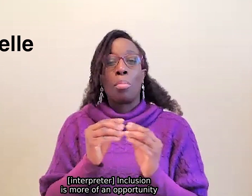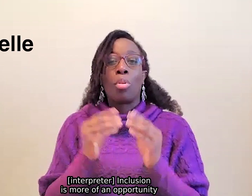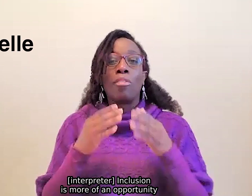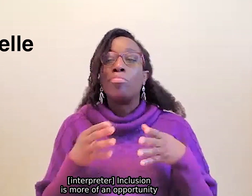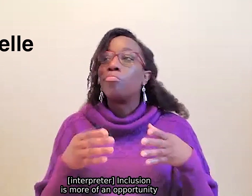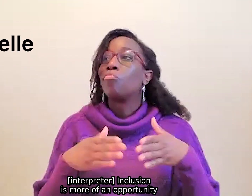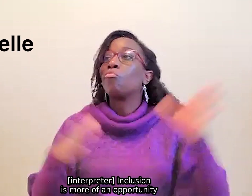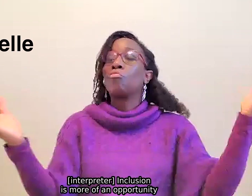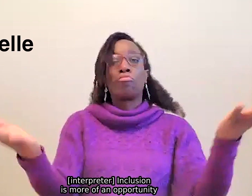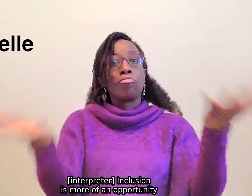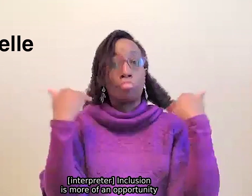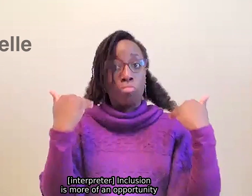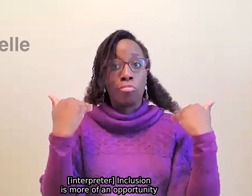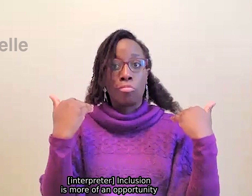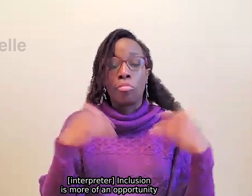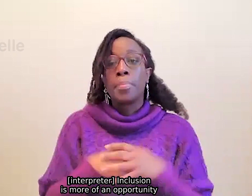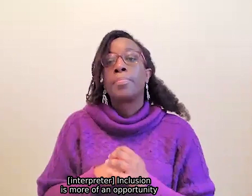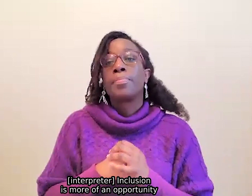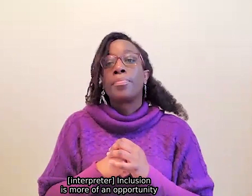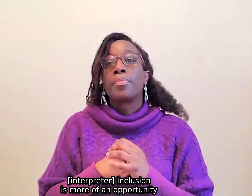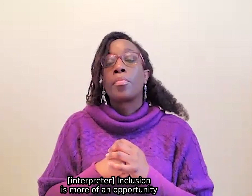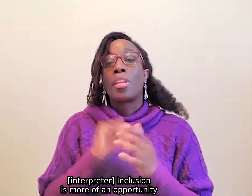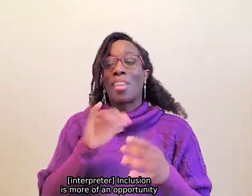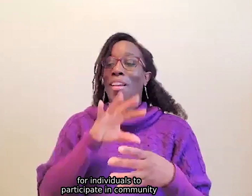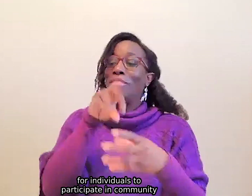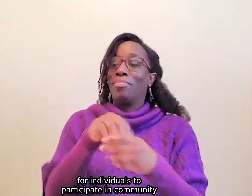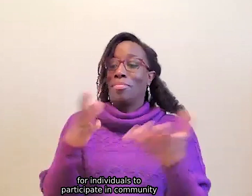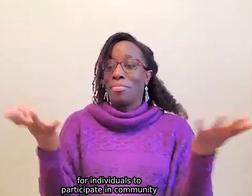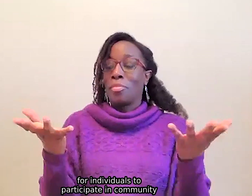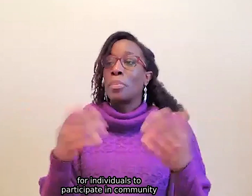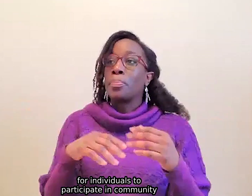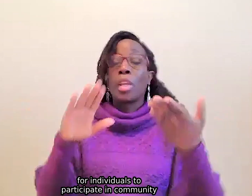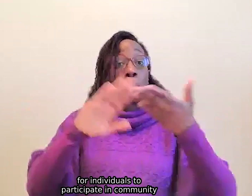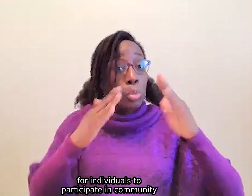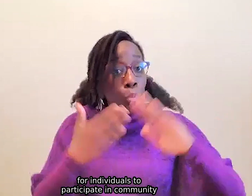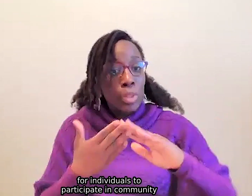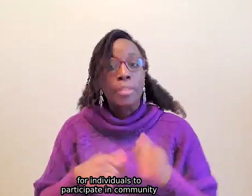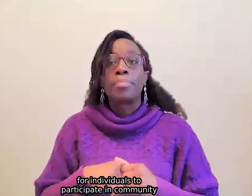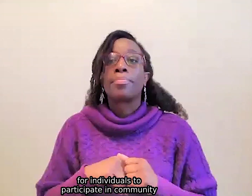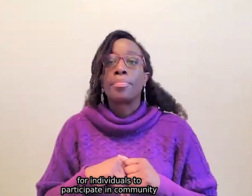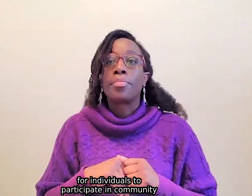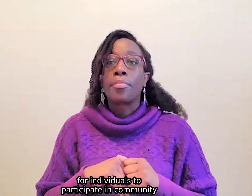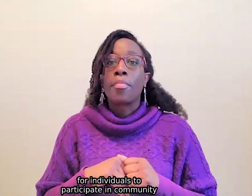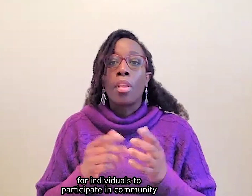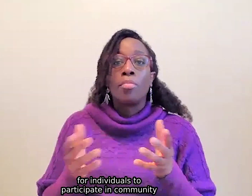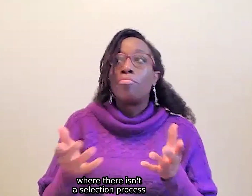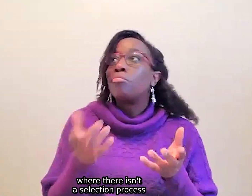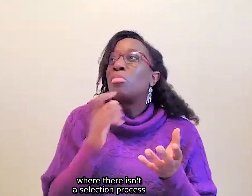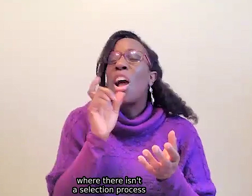Inclusion is more of an opportunity for individuals to participate in